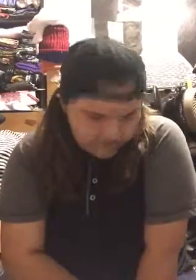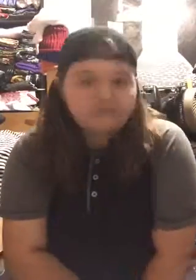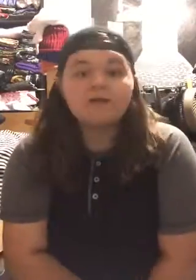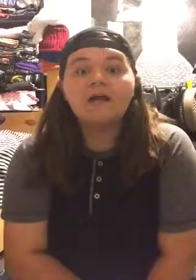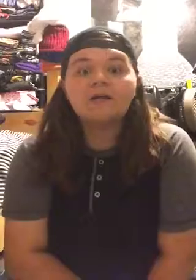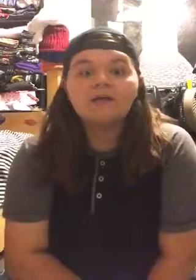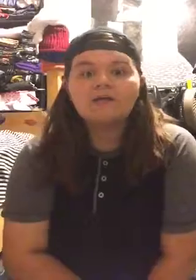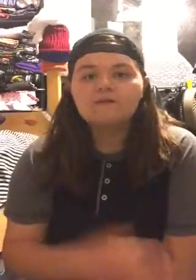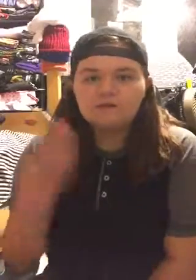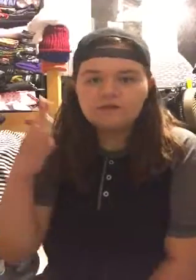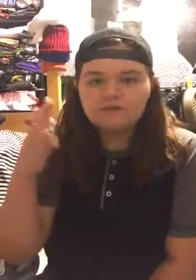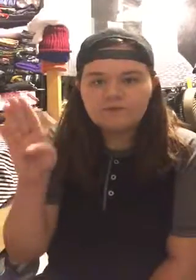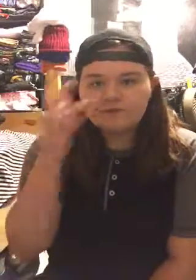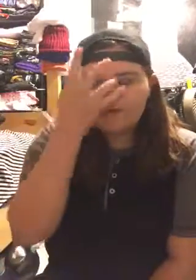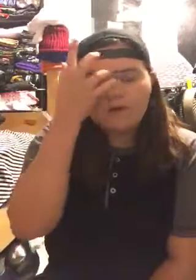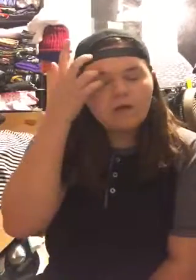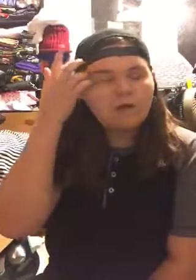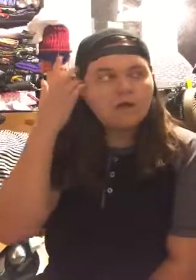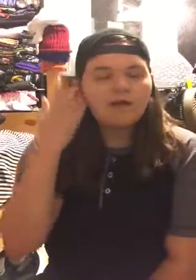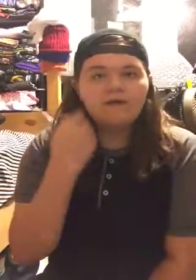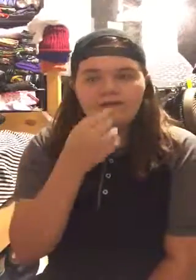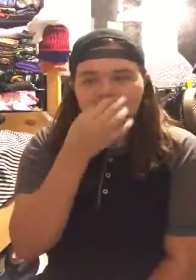Blue truck. So I showed you blue, and then